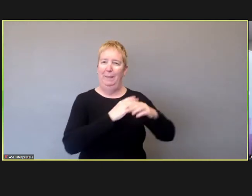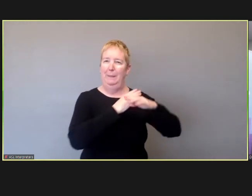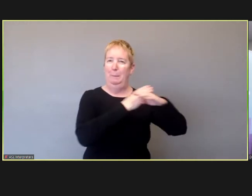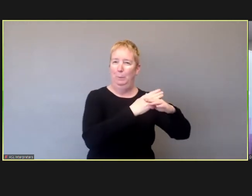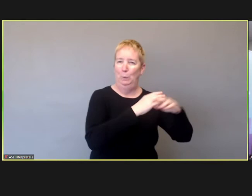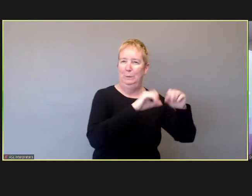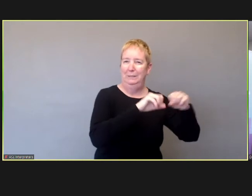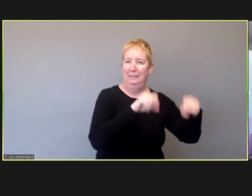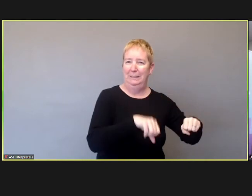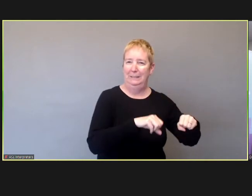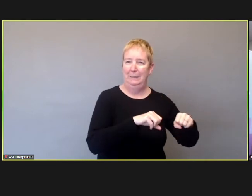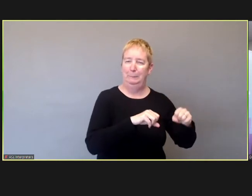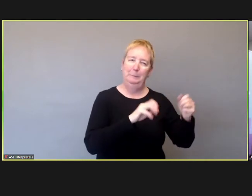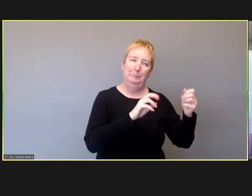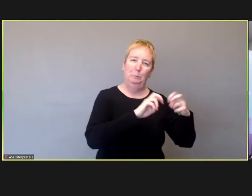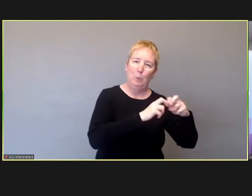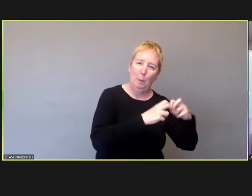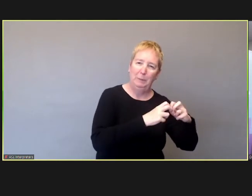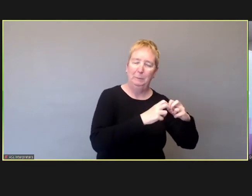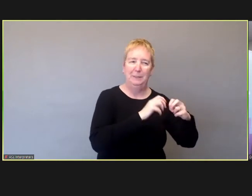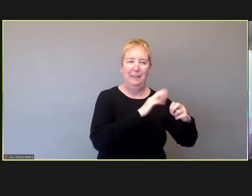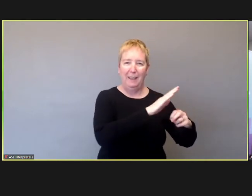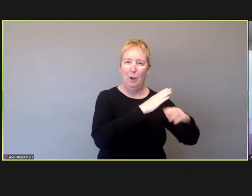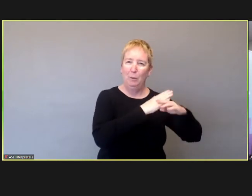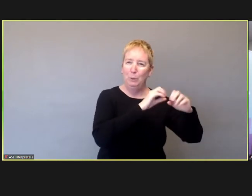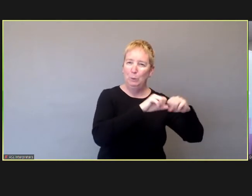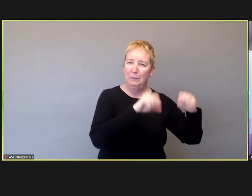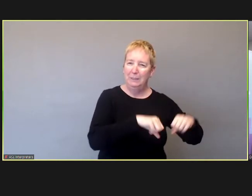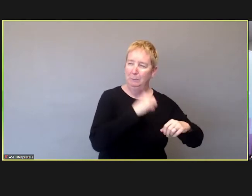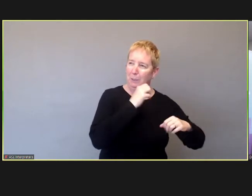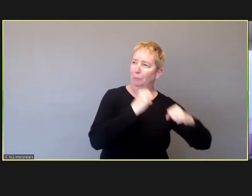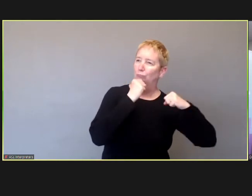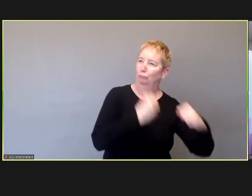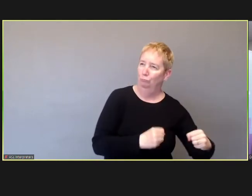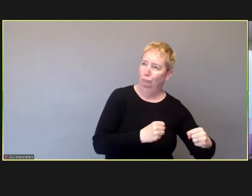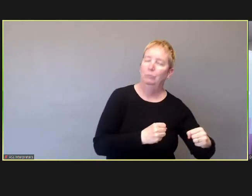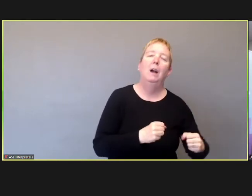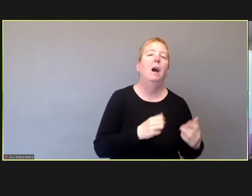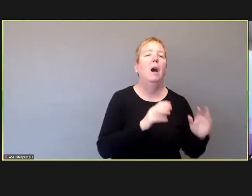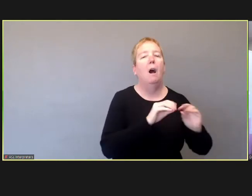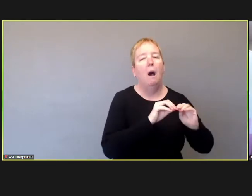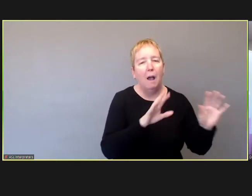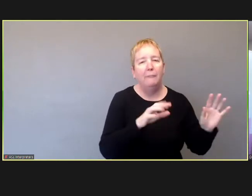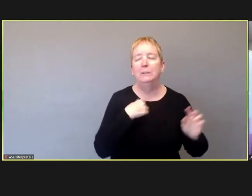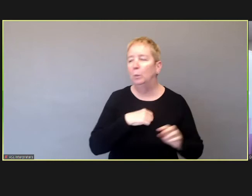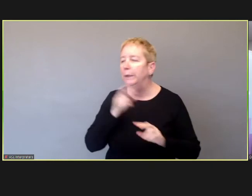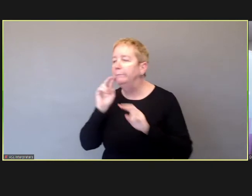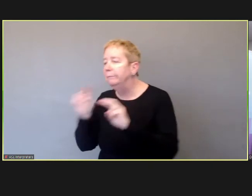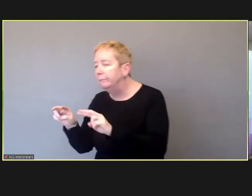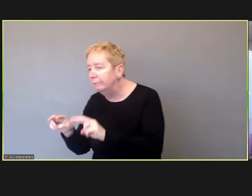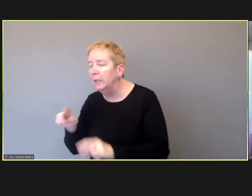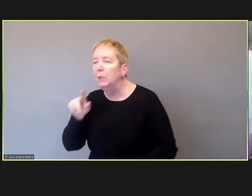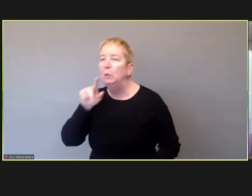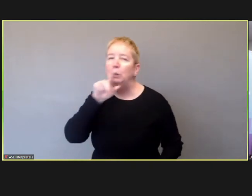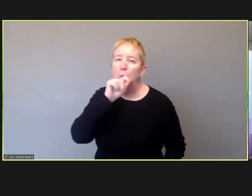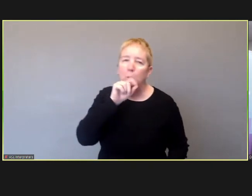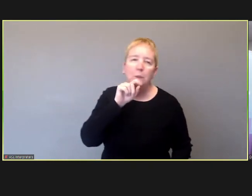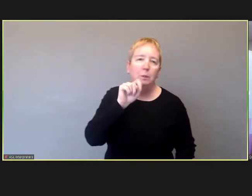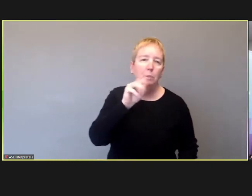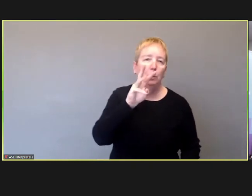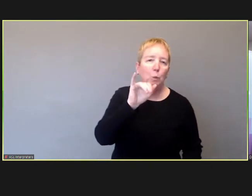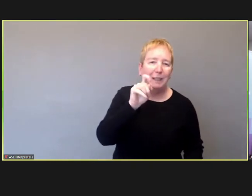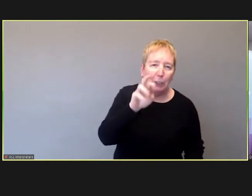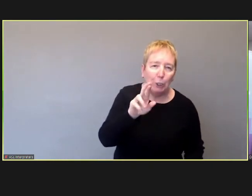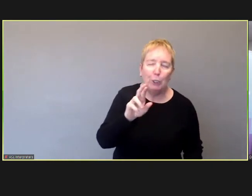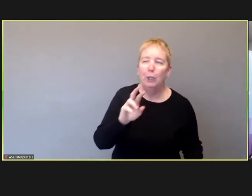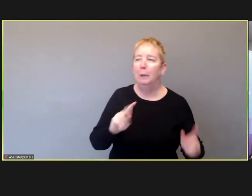it certainly we can read into Twitter and comments that people post and understand that there may be some concern